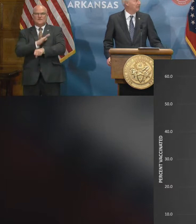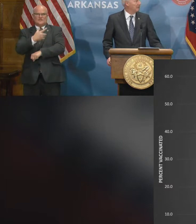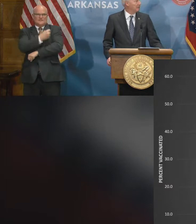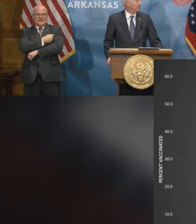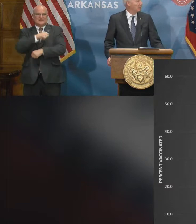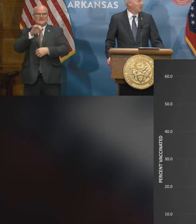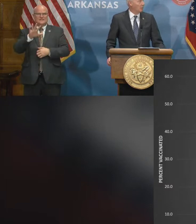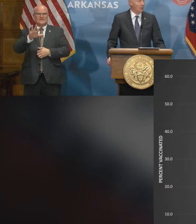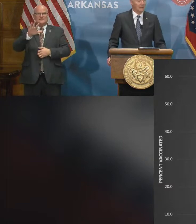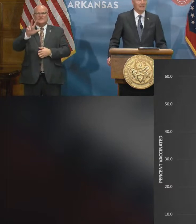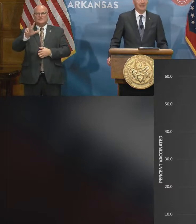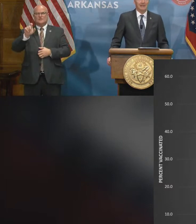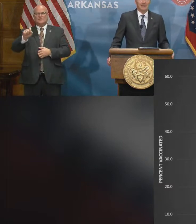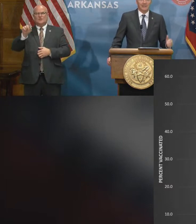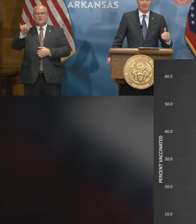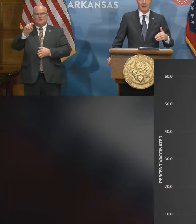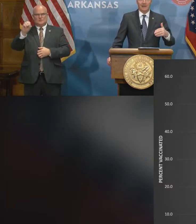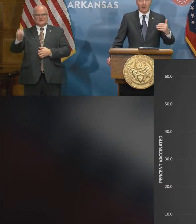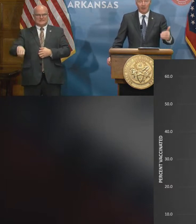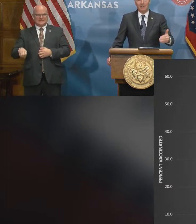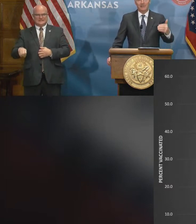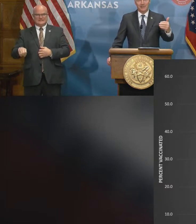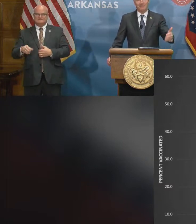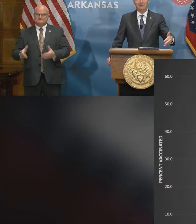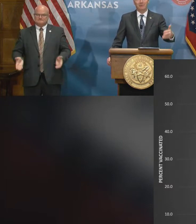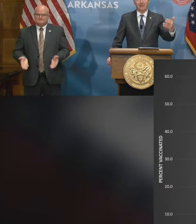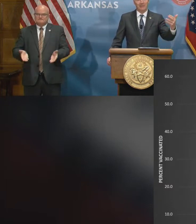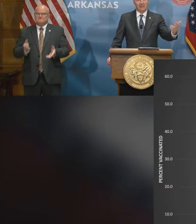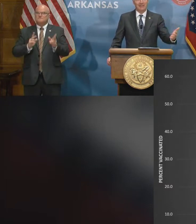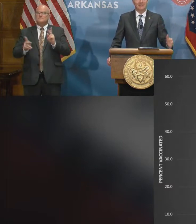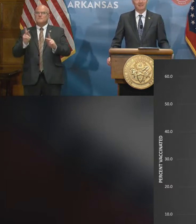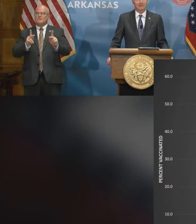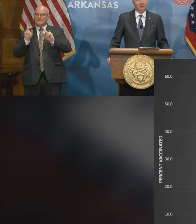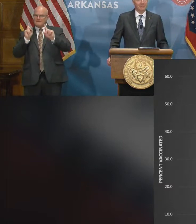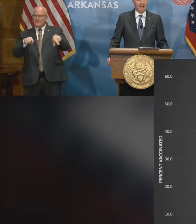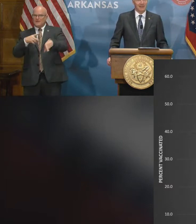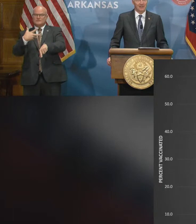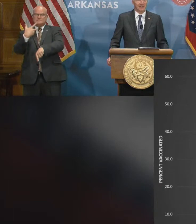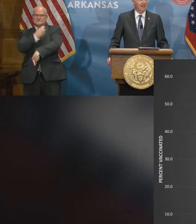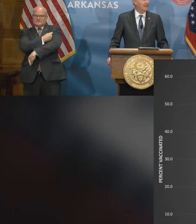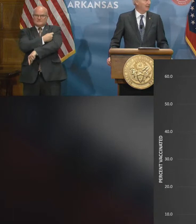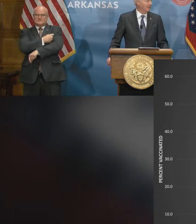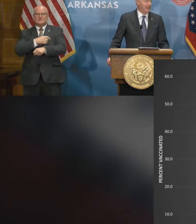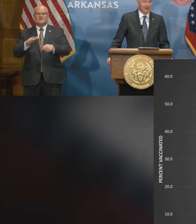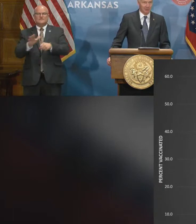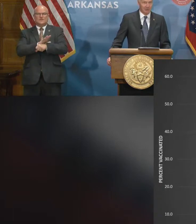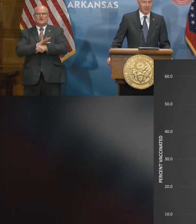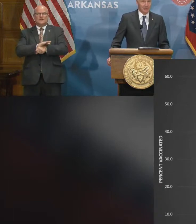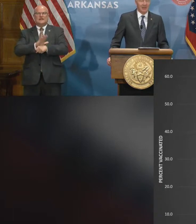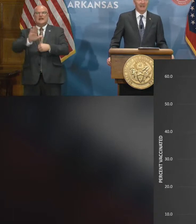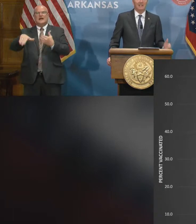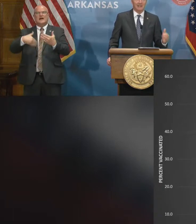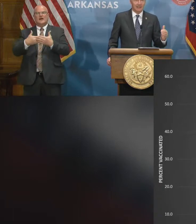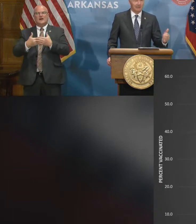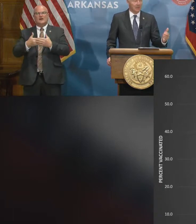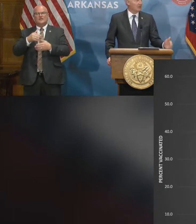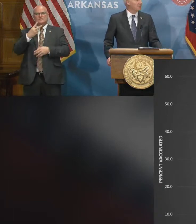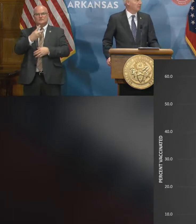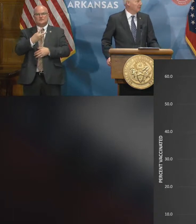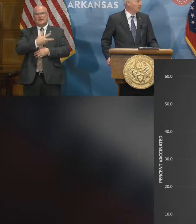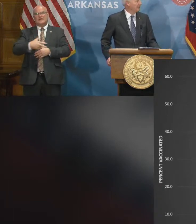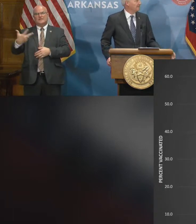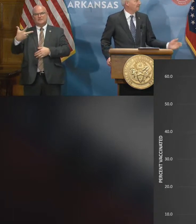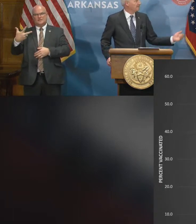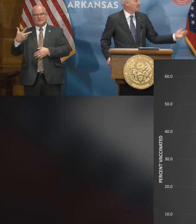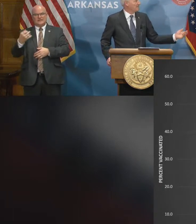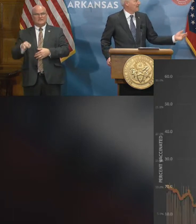vaccinated 53.1. So I encourage everyone to get fully vaccinated, including the booster shot if you're